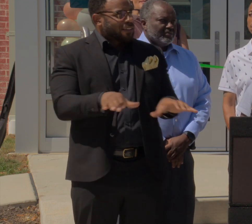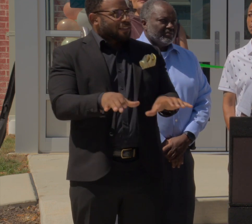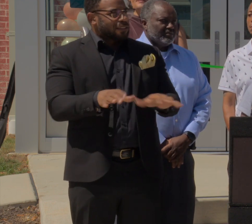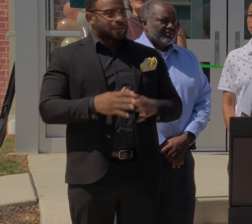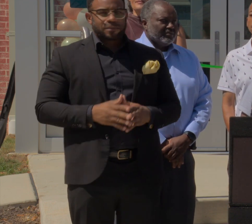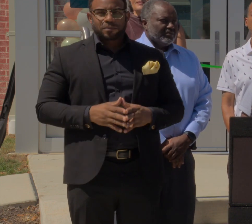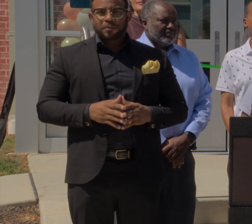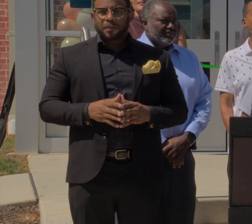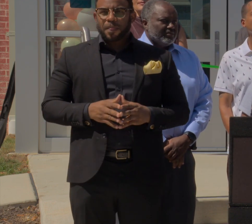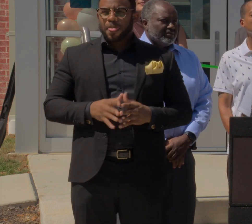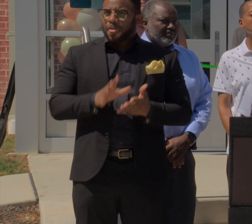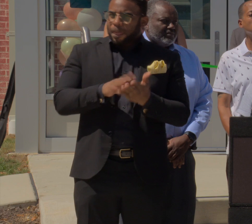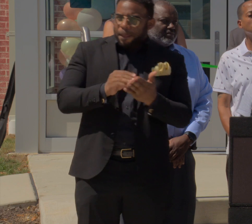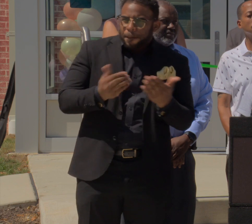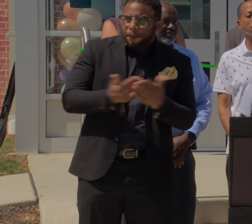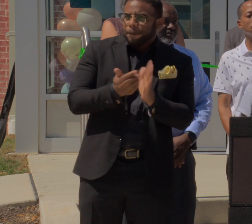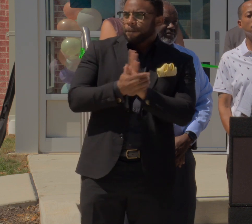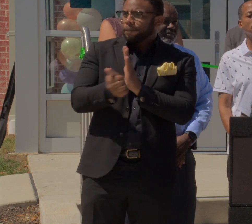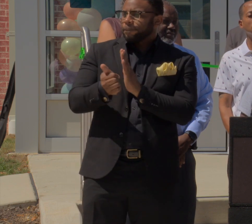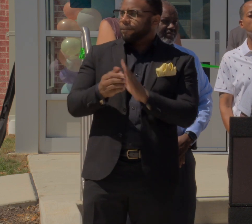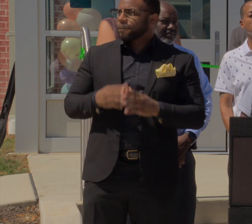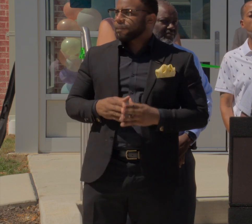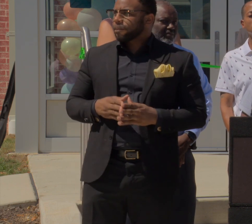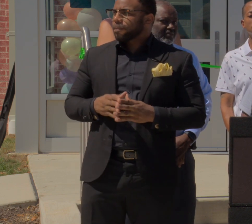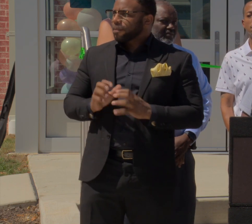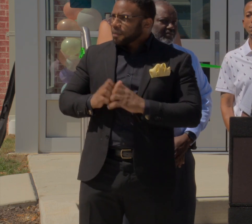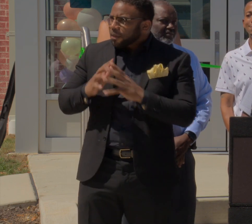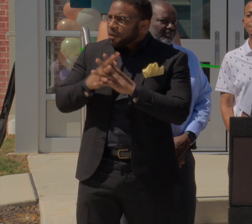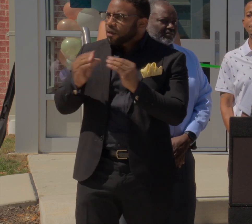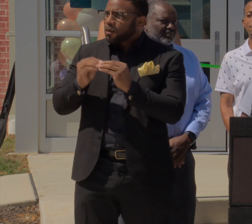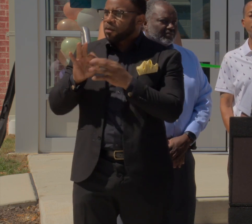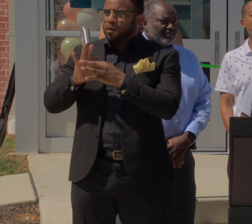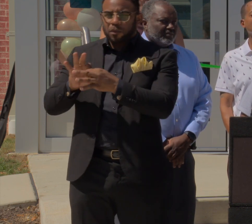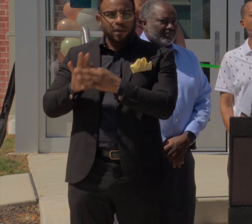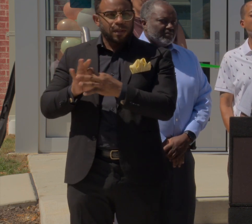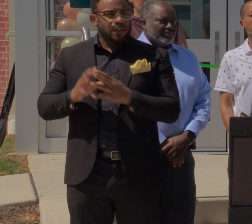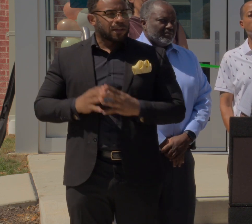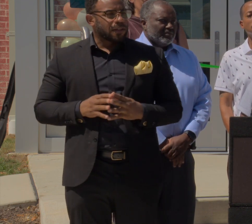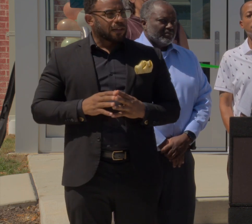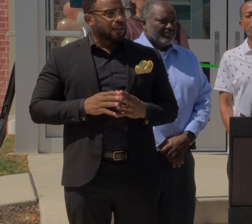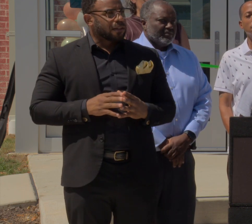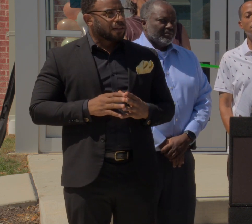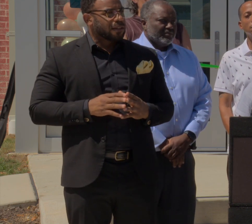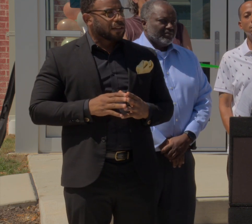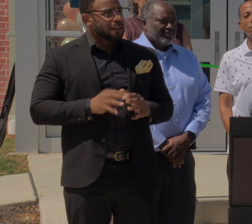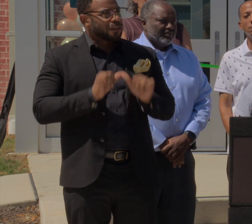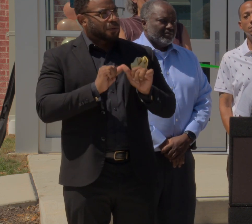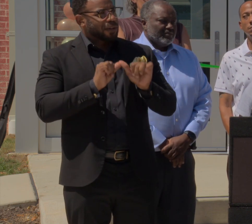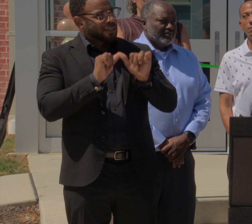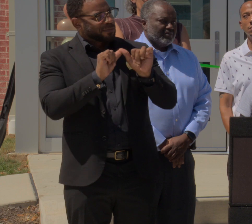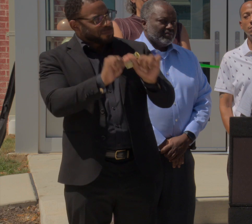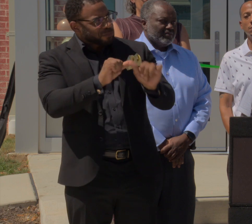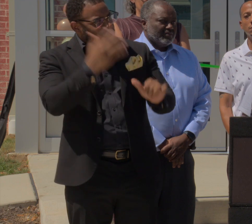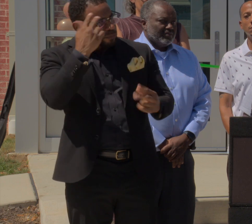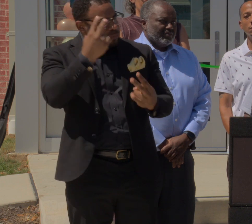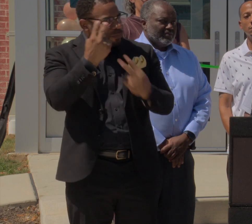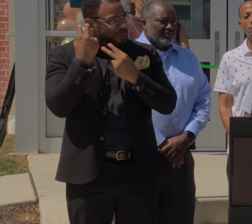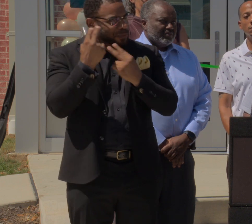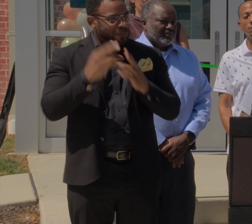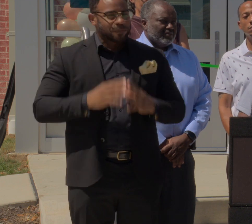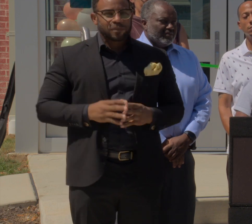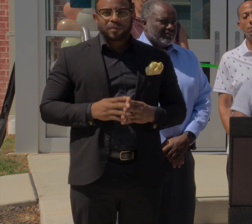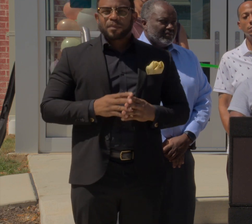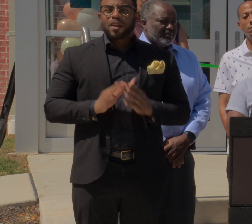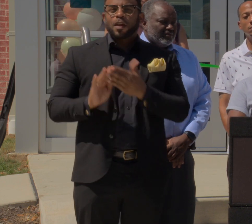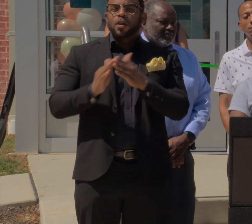activities, learn new skills, build new relationships, and create lasting memories.